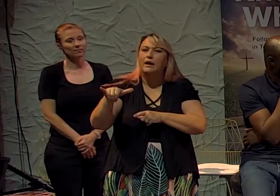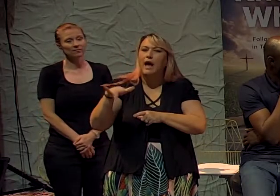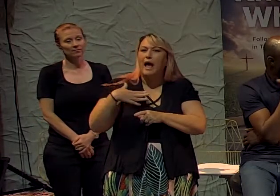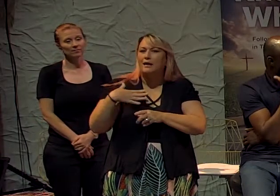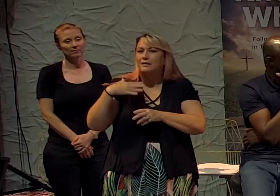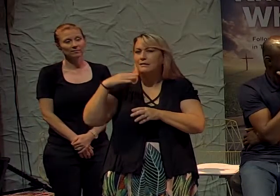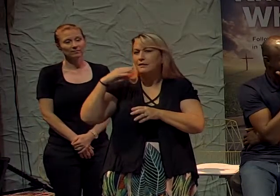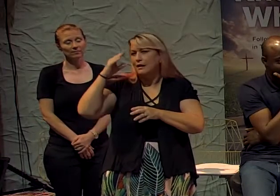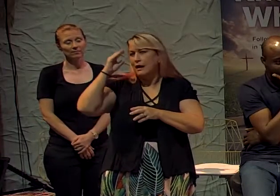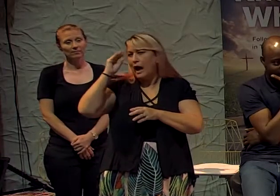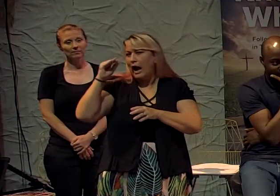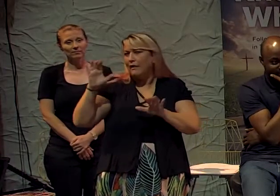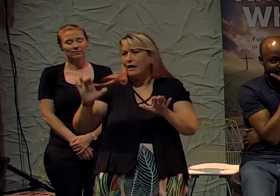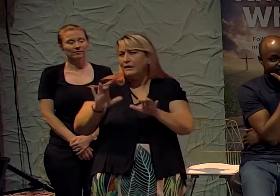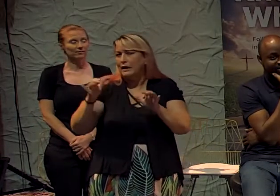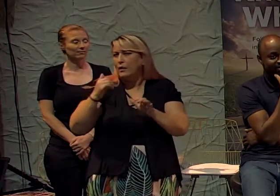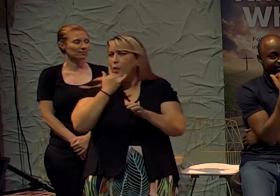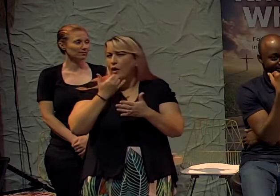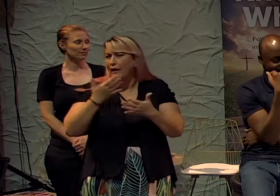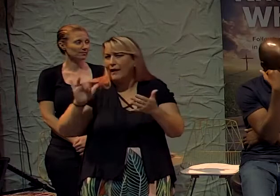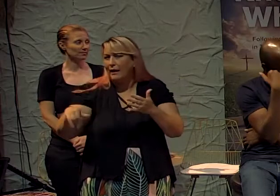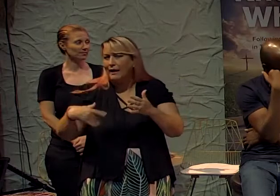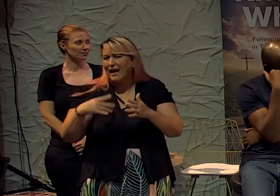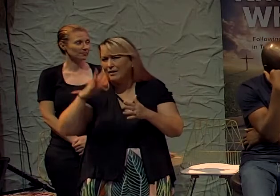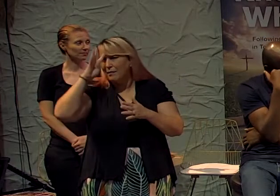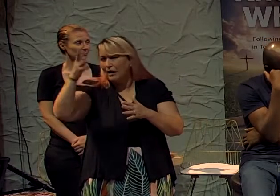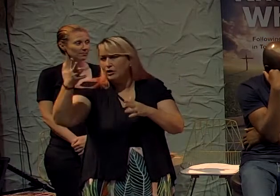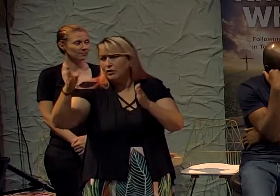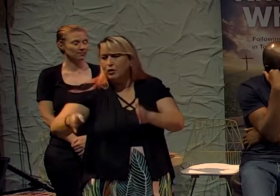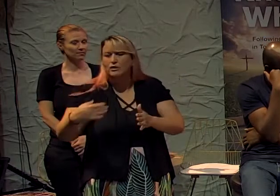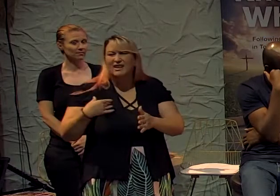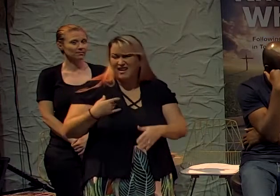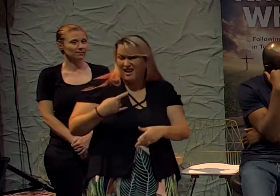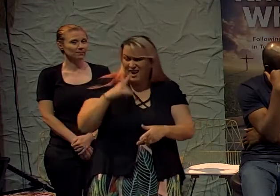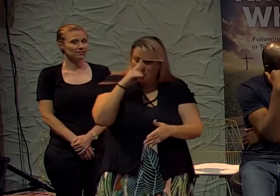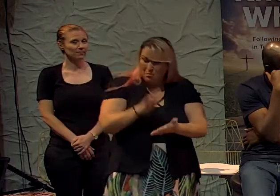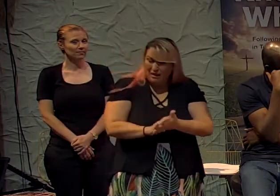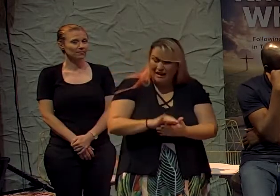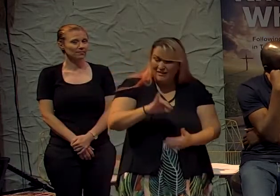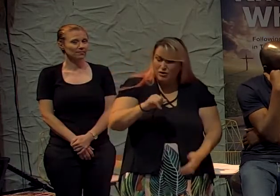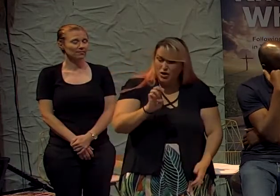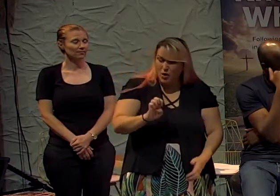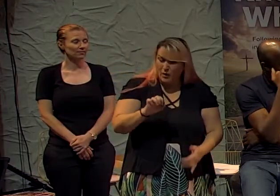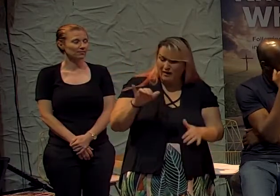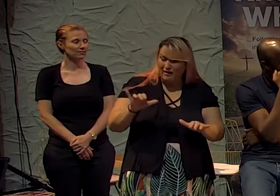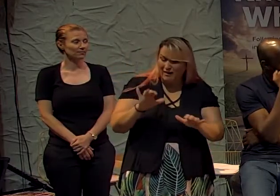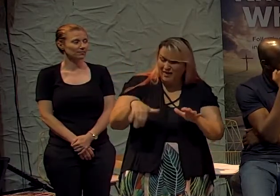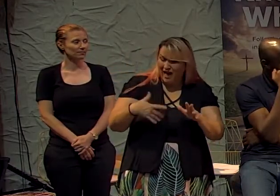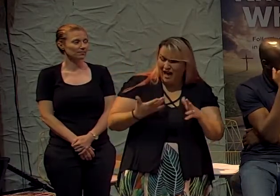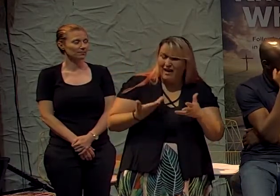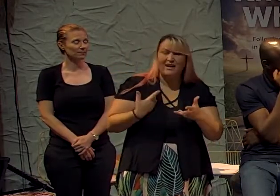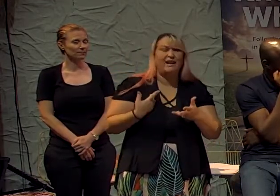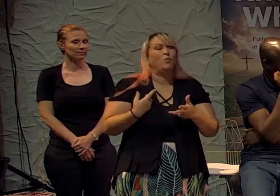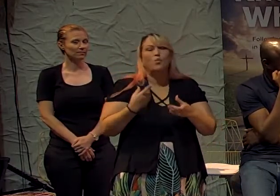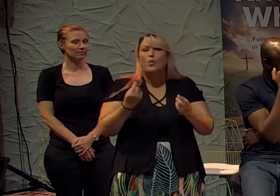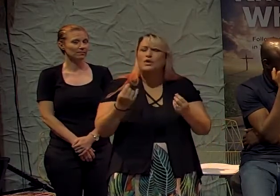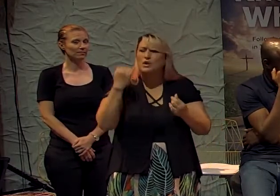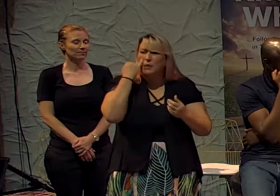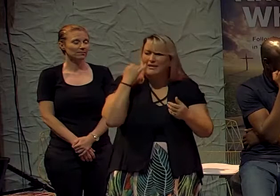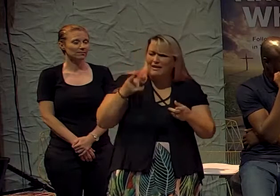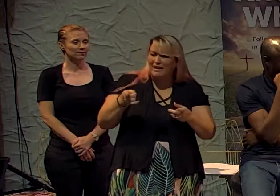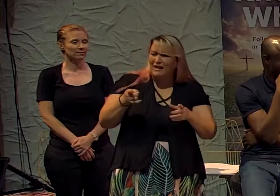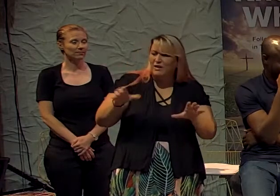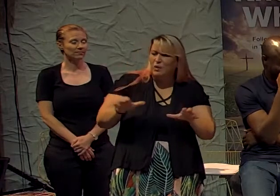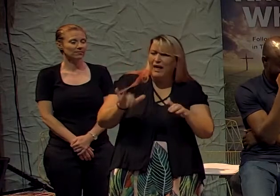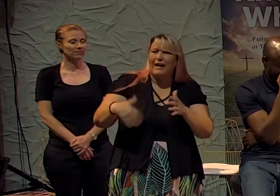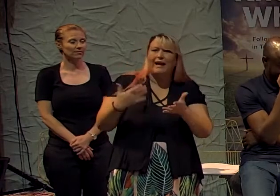day and talked about it in the group. And can you believe Joey did that? What would you do if Joey did that again? You know, and have them give those examples.